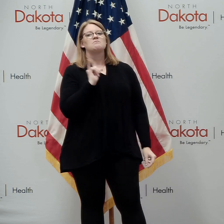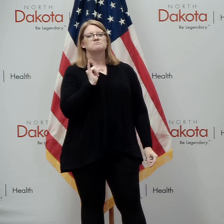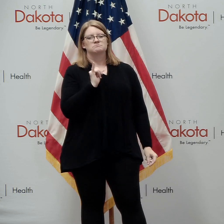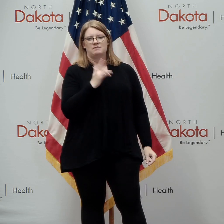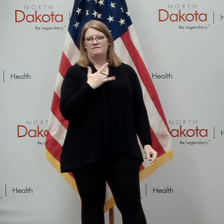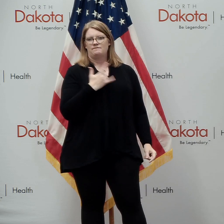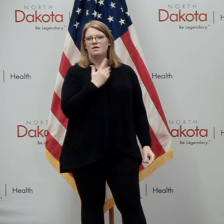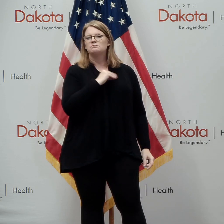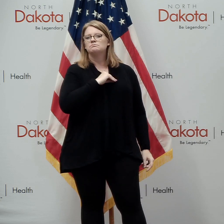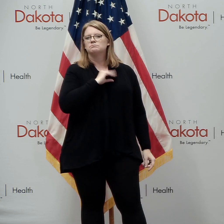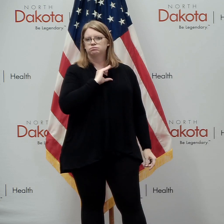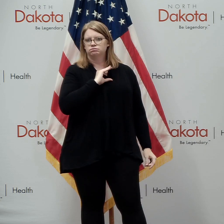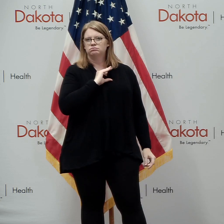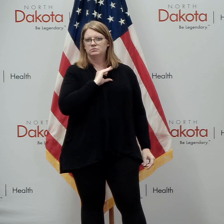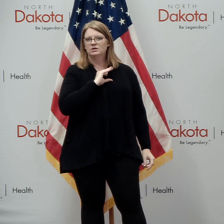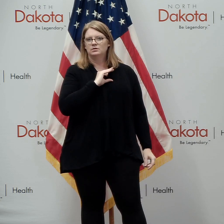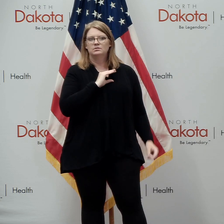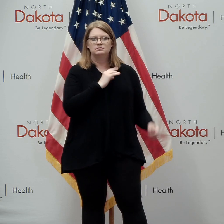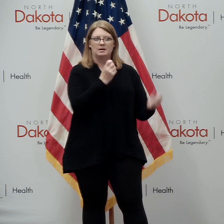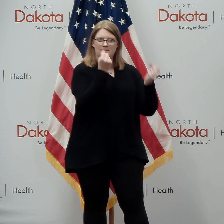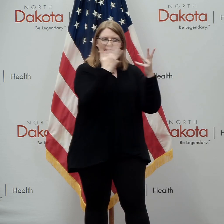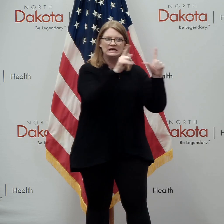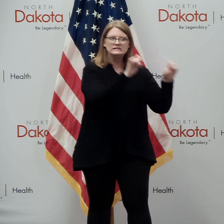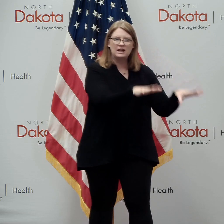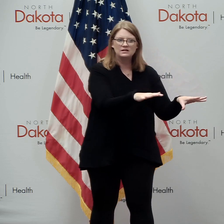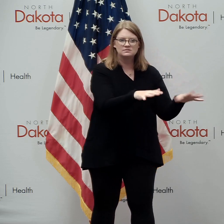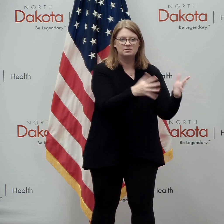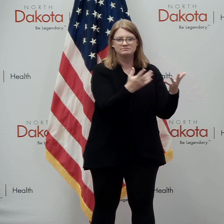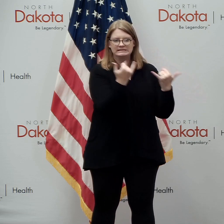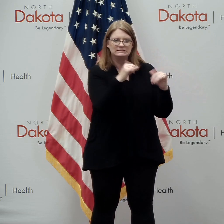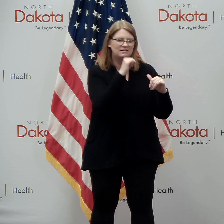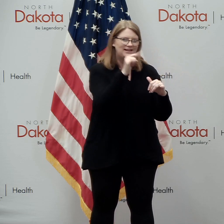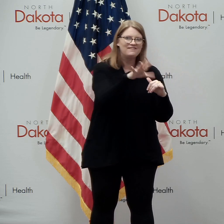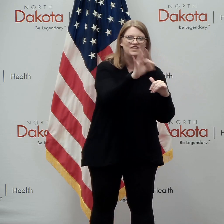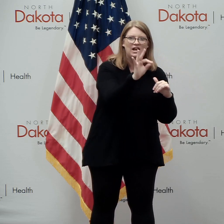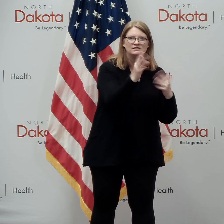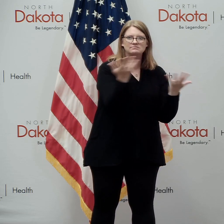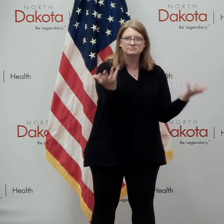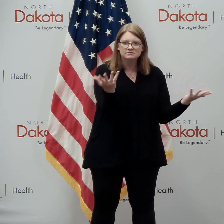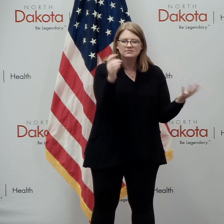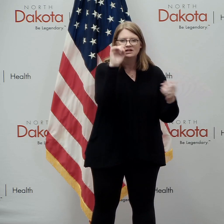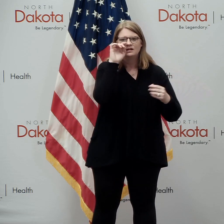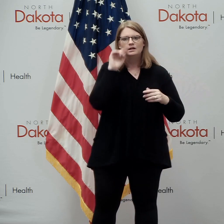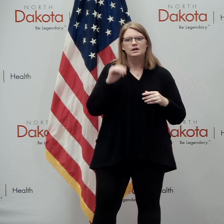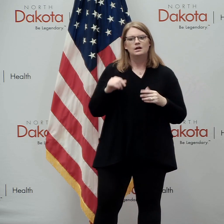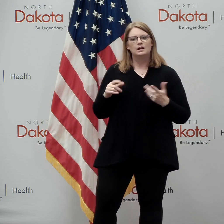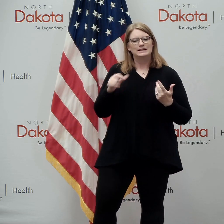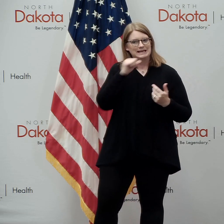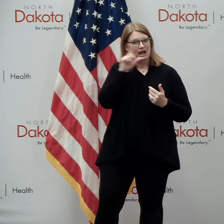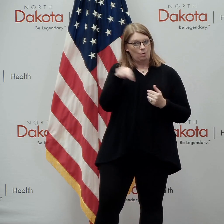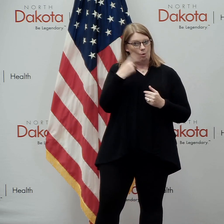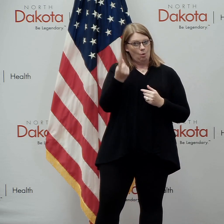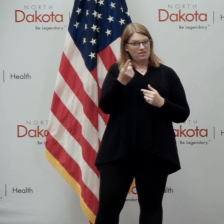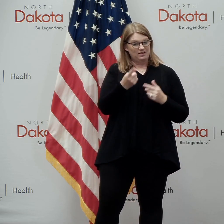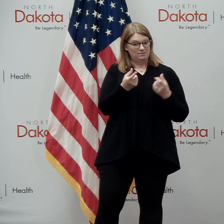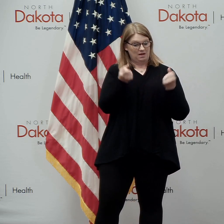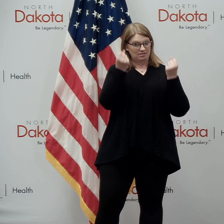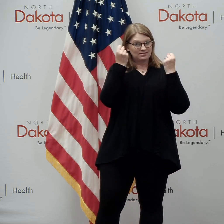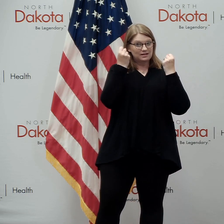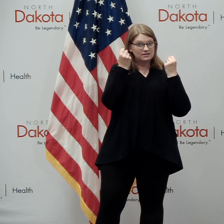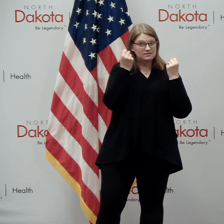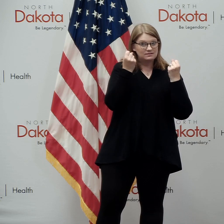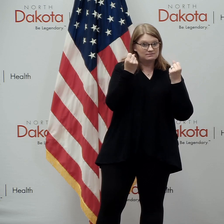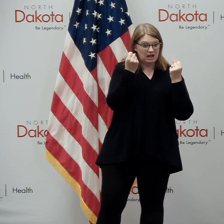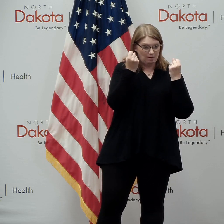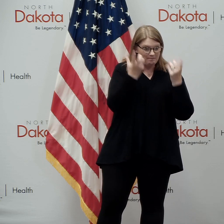a low positivity rate and a low number of actives that you're there. And on the tests we've talked about too, it's not just about quantity, it's also